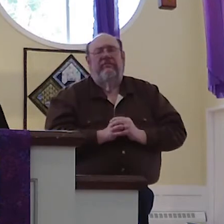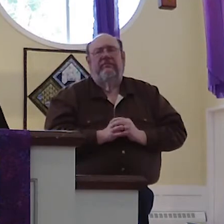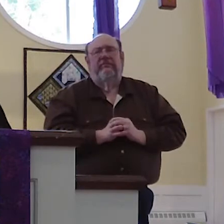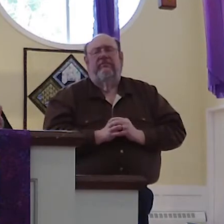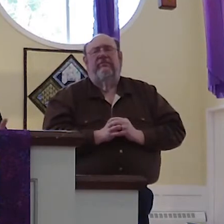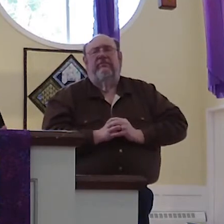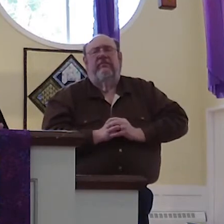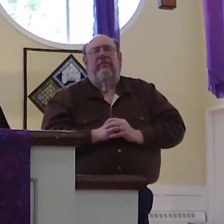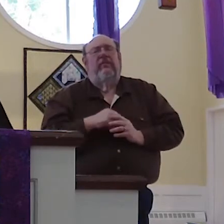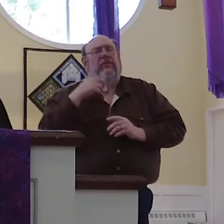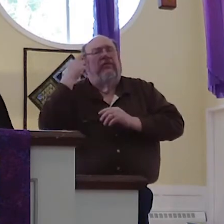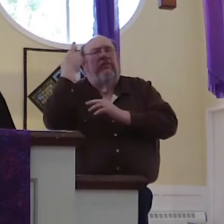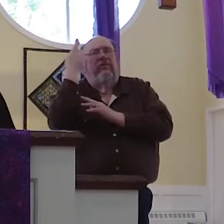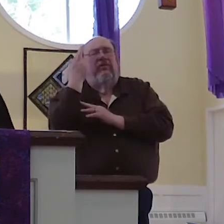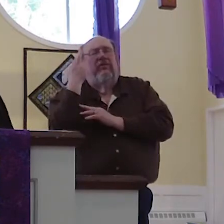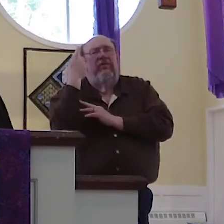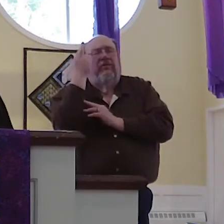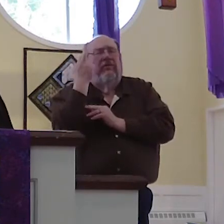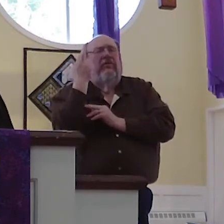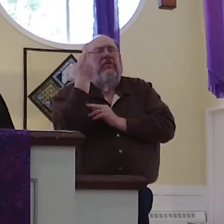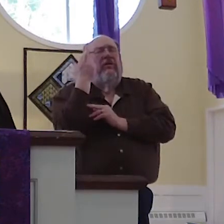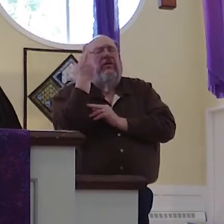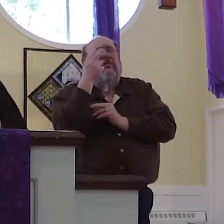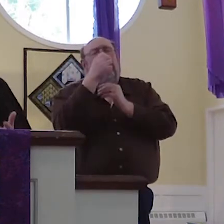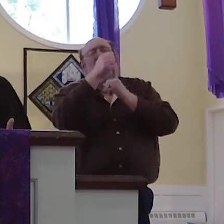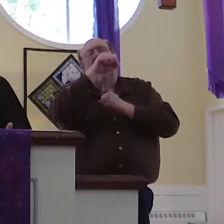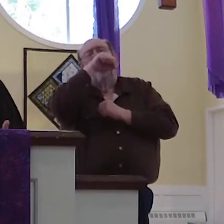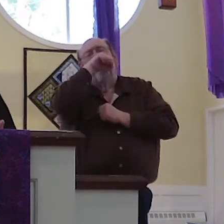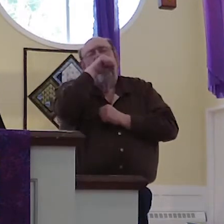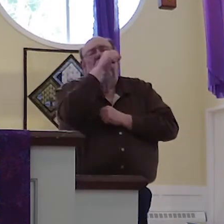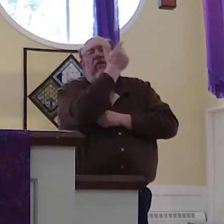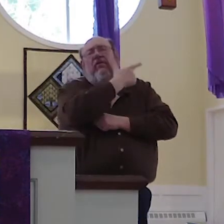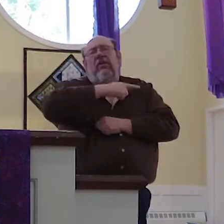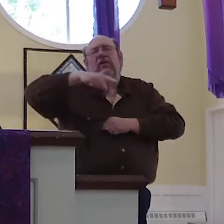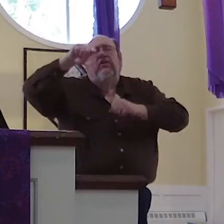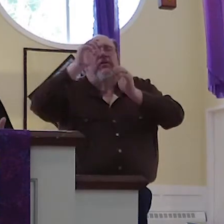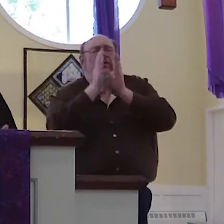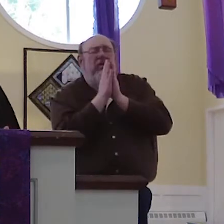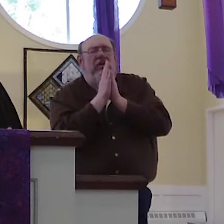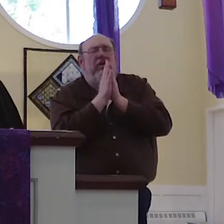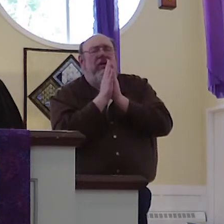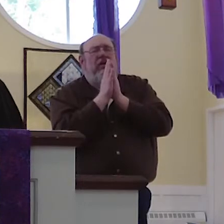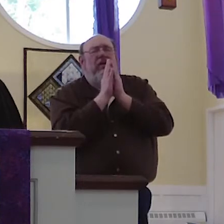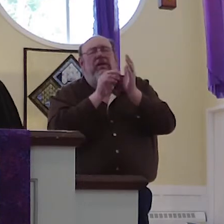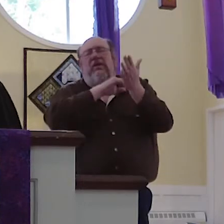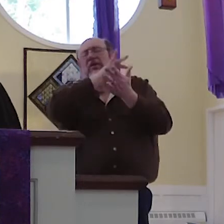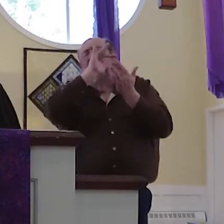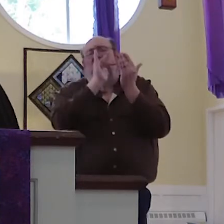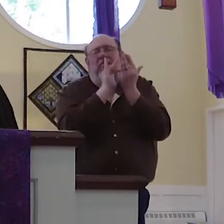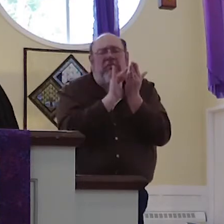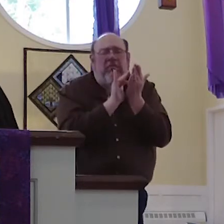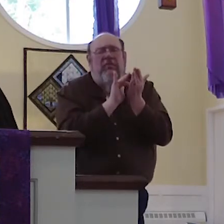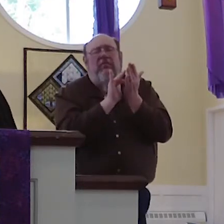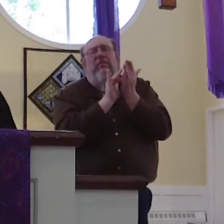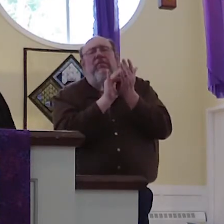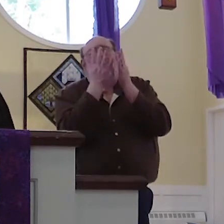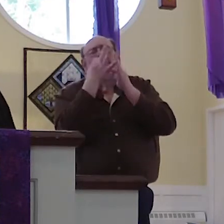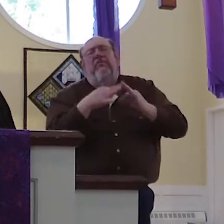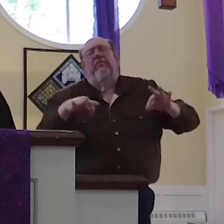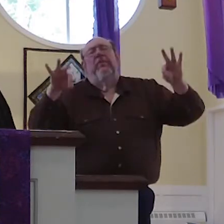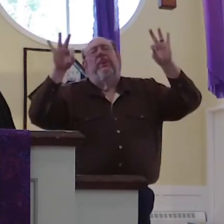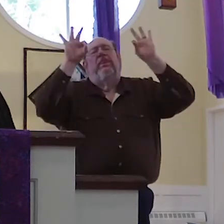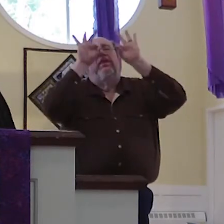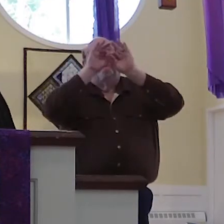This is one of the reasons we love the Lord's Prayer. And it's one of the reasons the Lord's Prayer is a central part of our worship together across